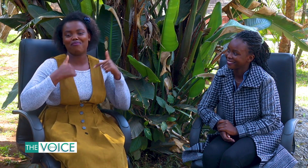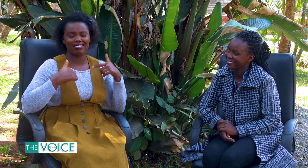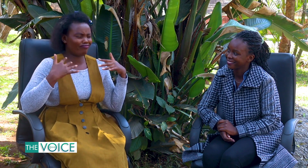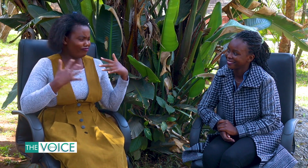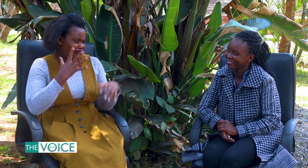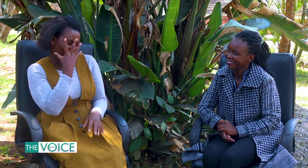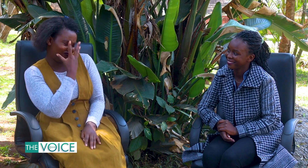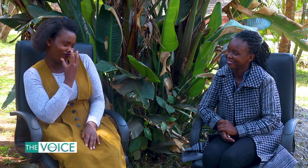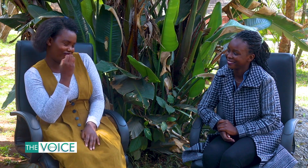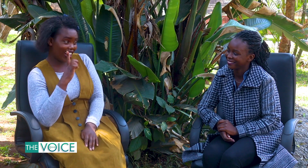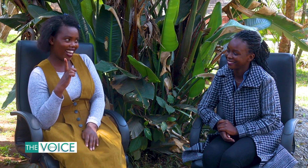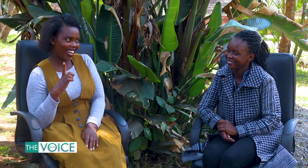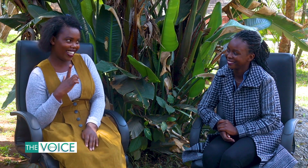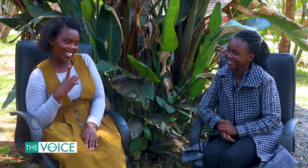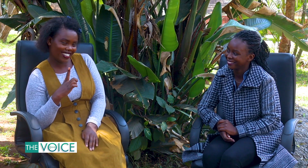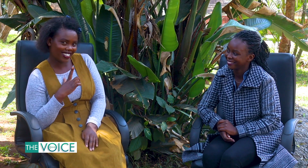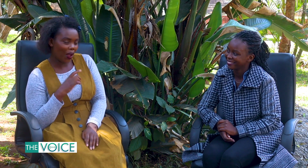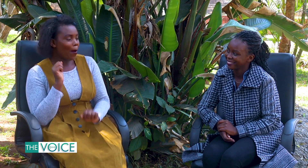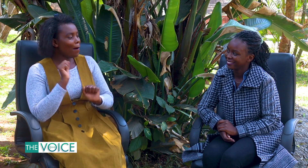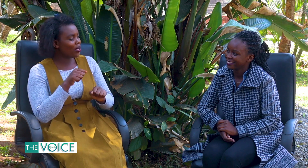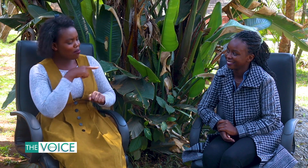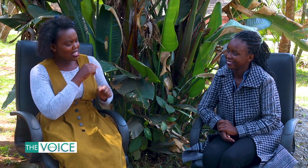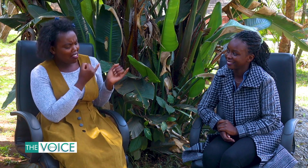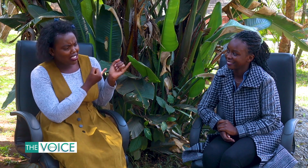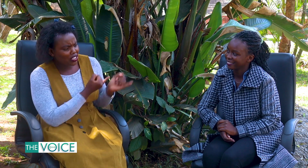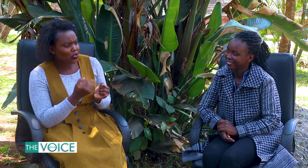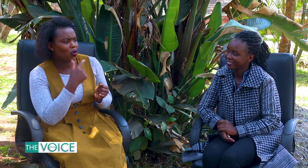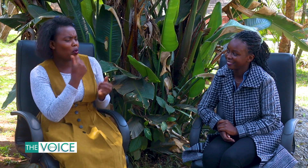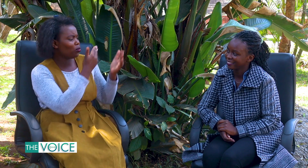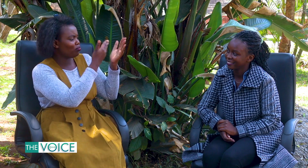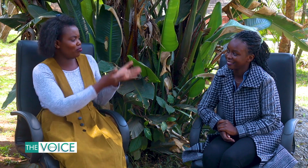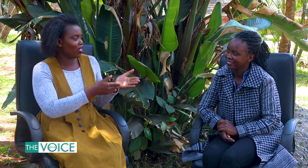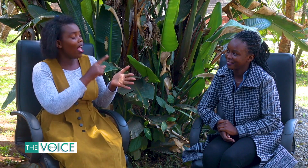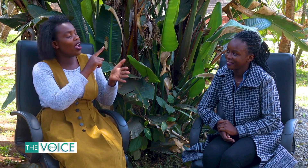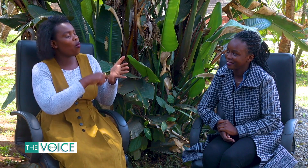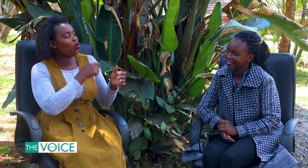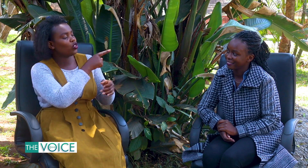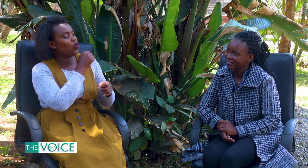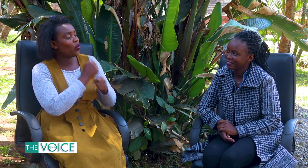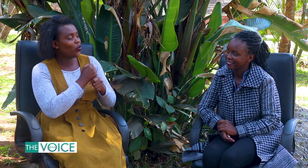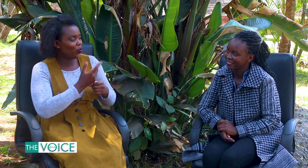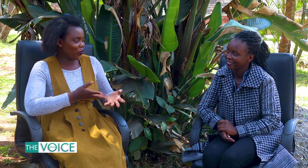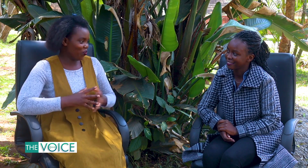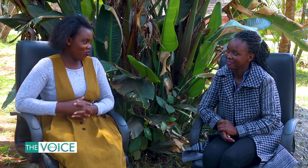very beautiful lady. Please introduce yourself and tell us what you do.